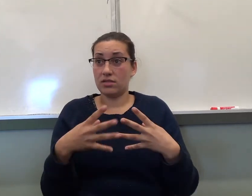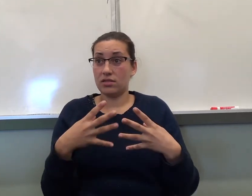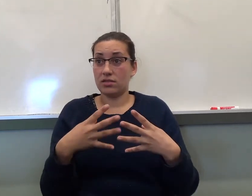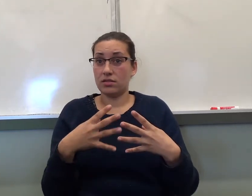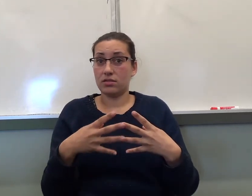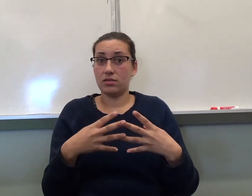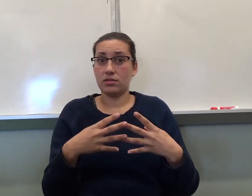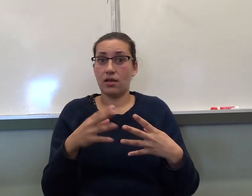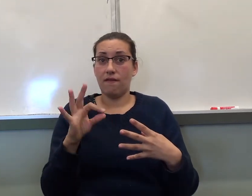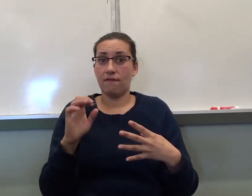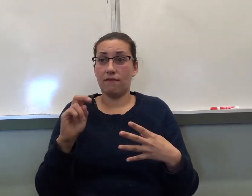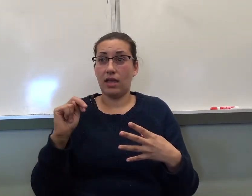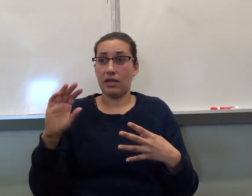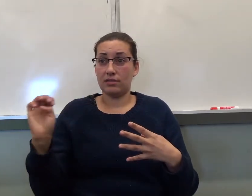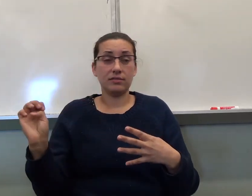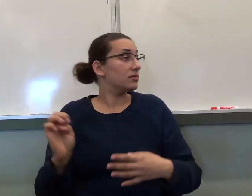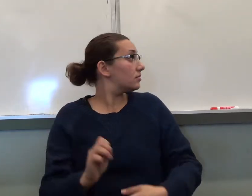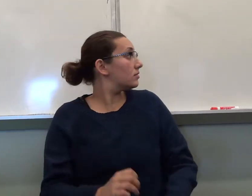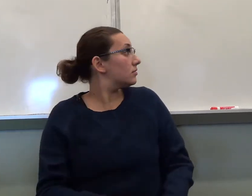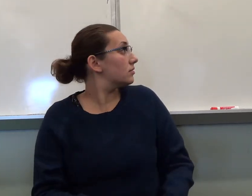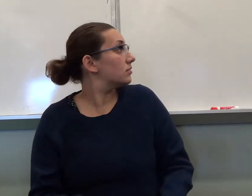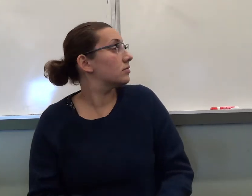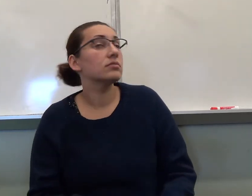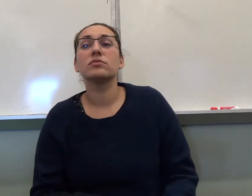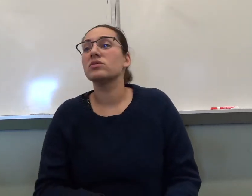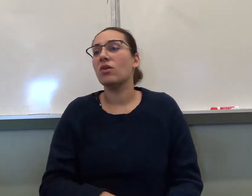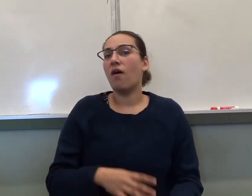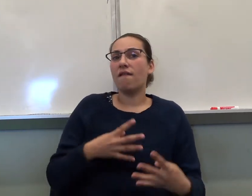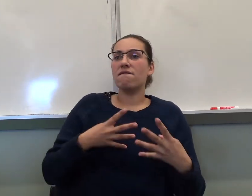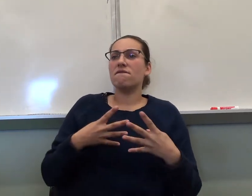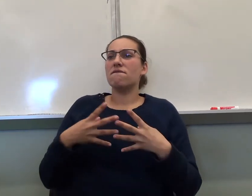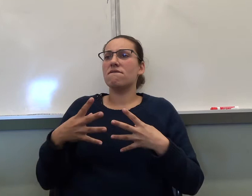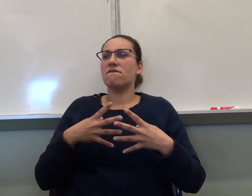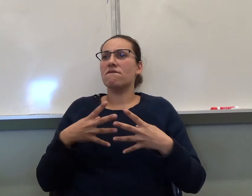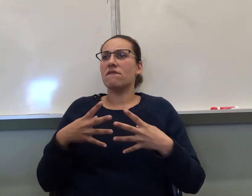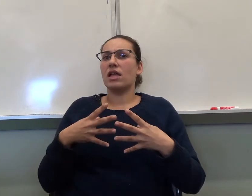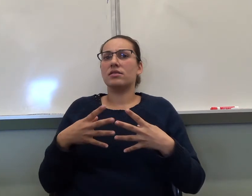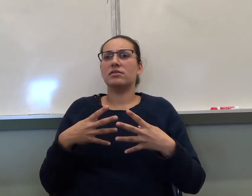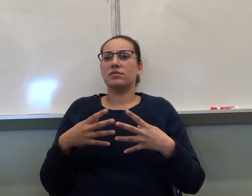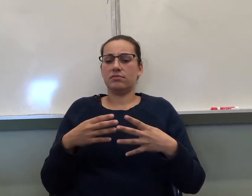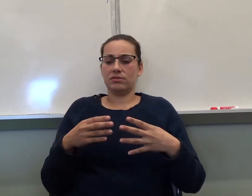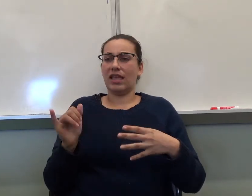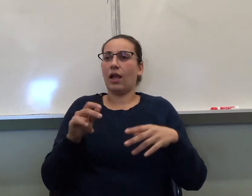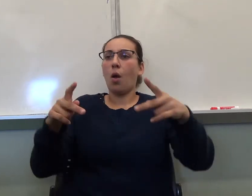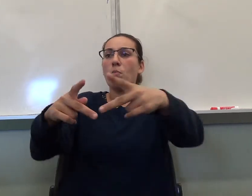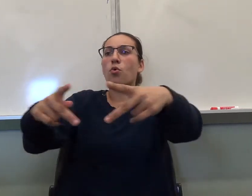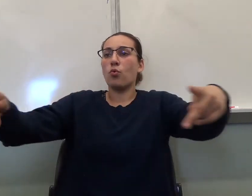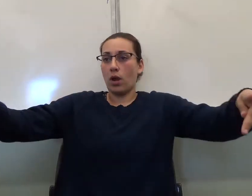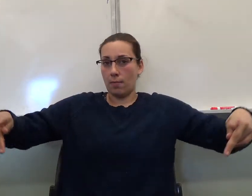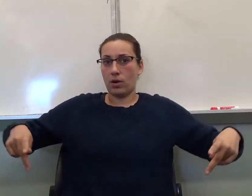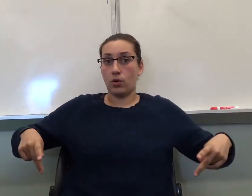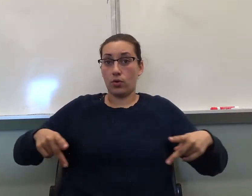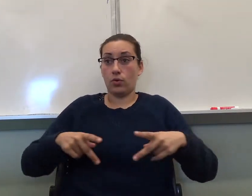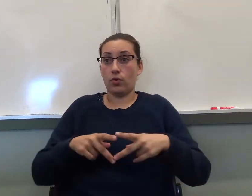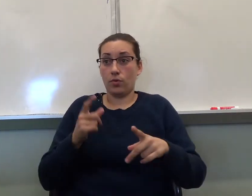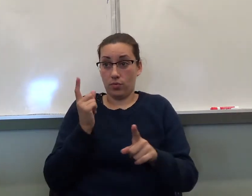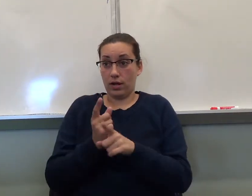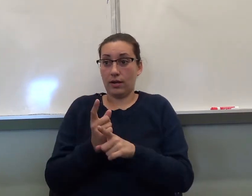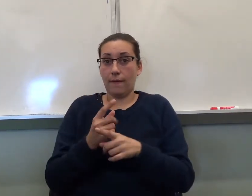300. All right, fencing would be the distance around the edges, huh? It's perimeter. Okay. So of course, opposite